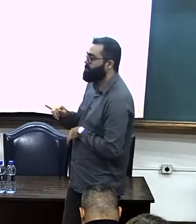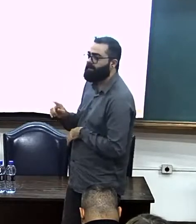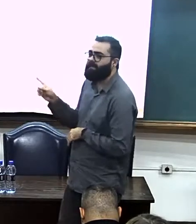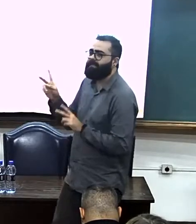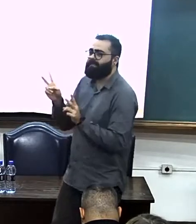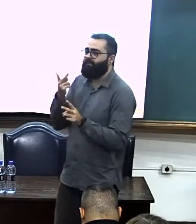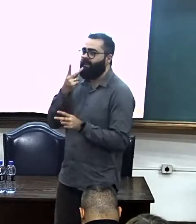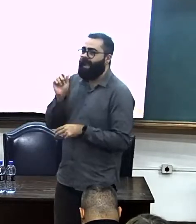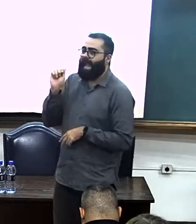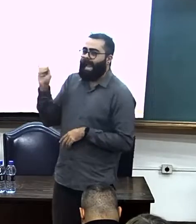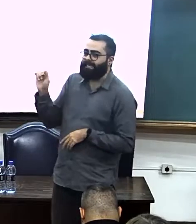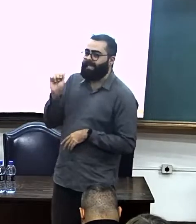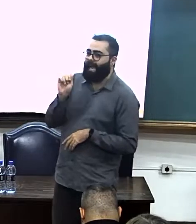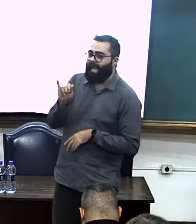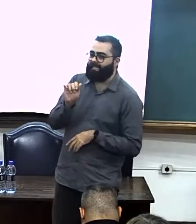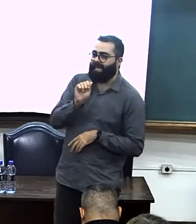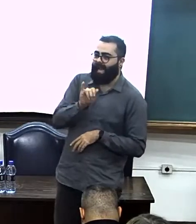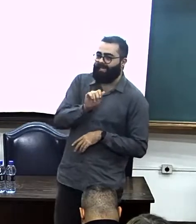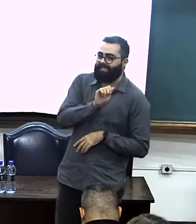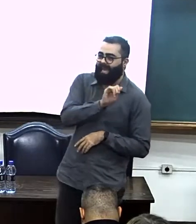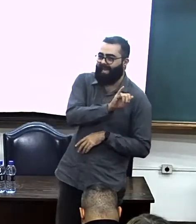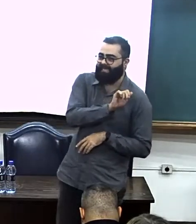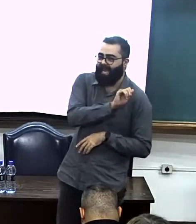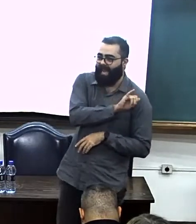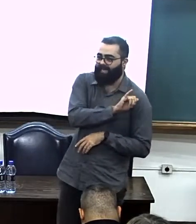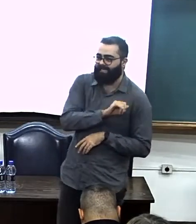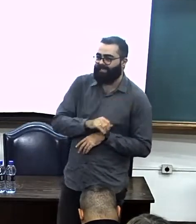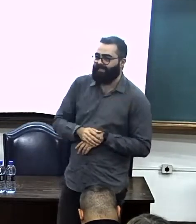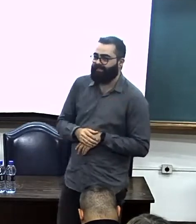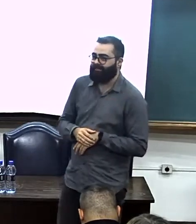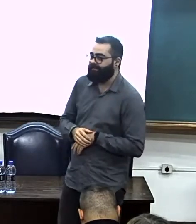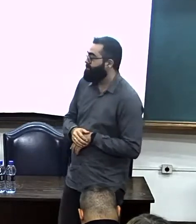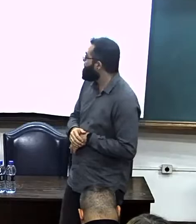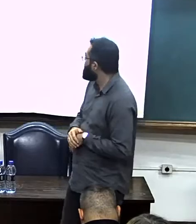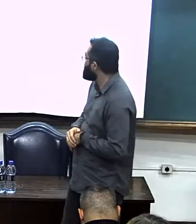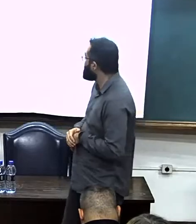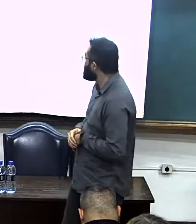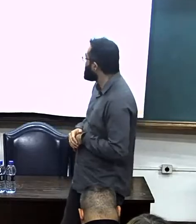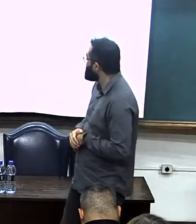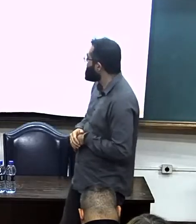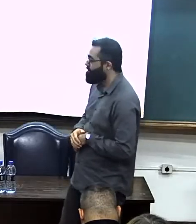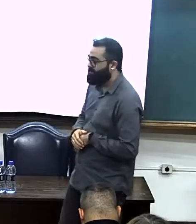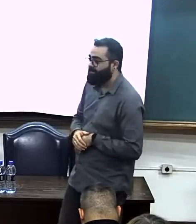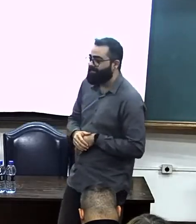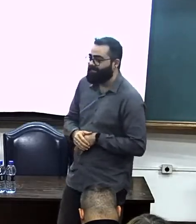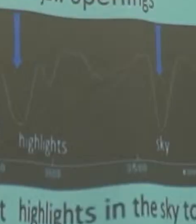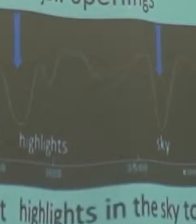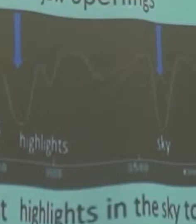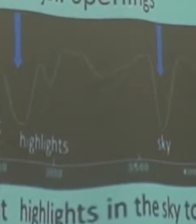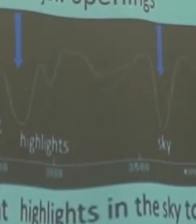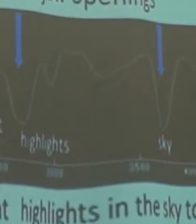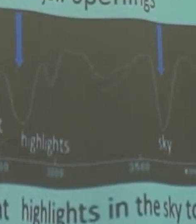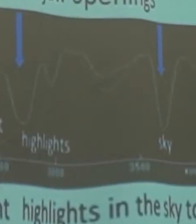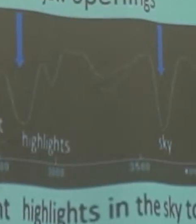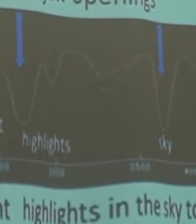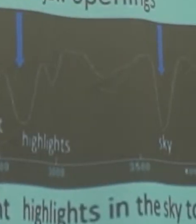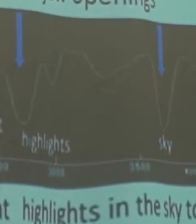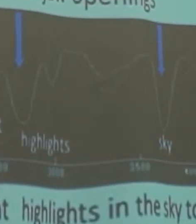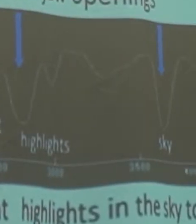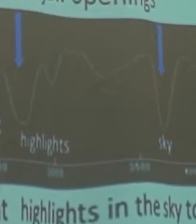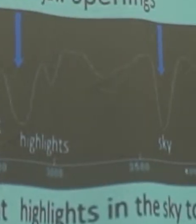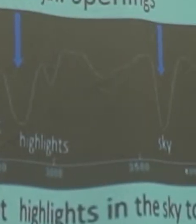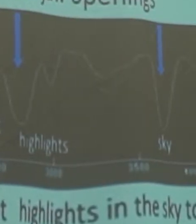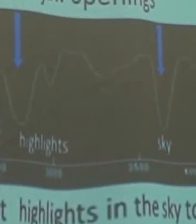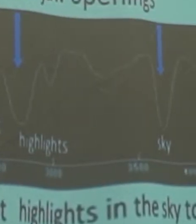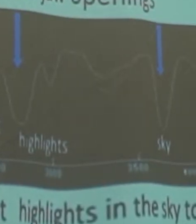I vowels, vogal, o ditongo I, no enunciado, para a gente verificar como é que